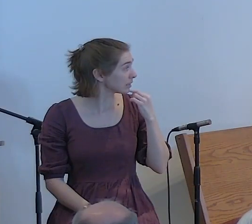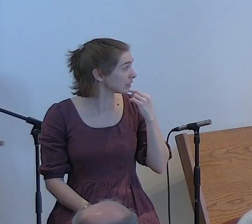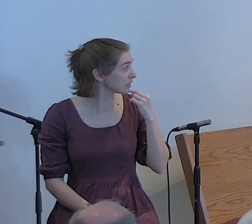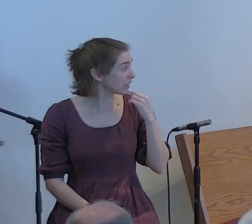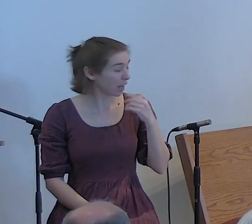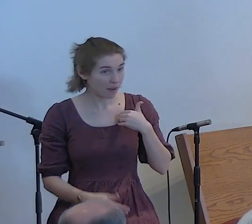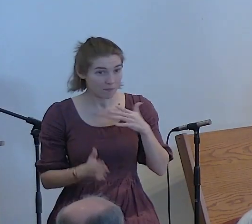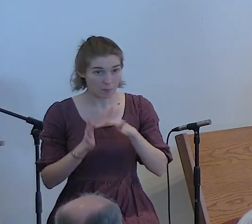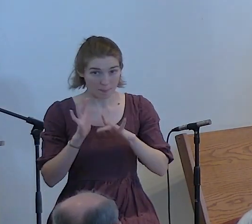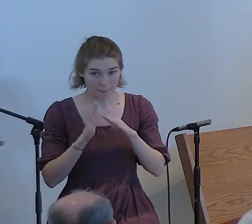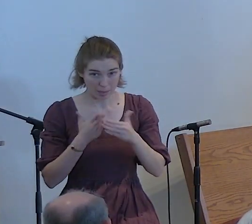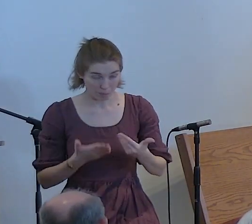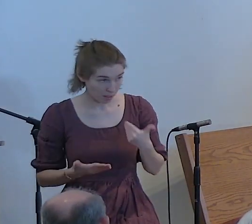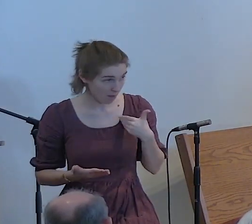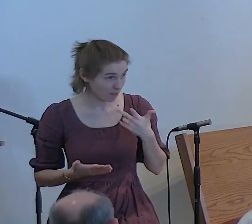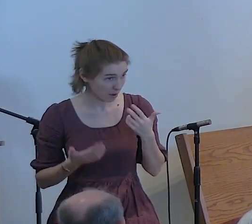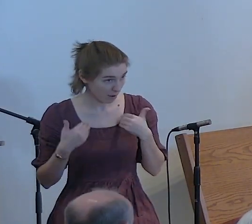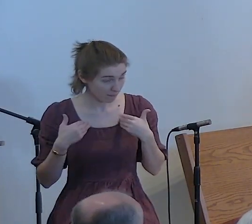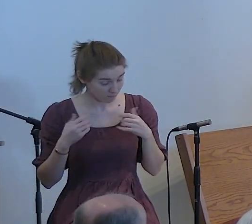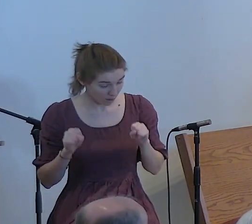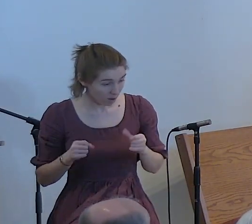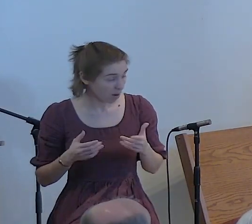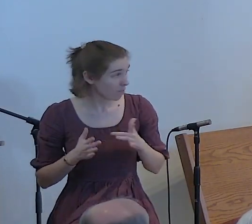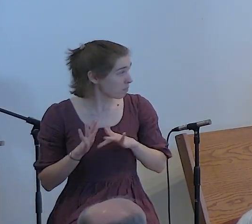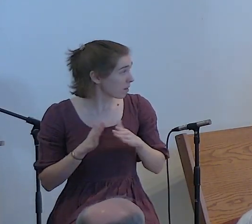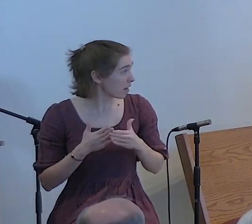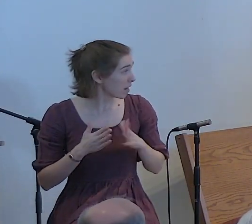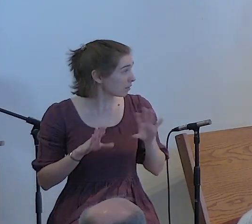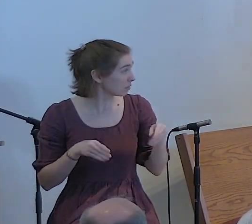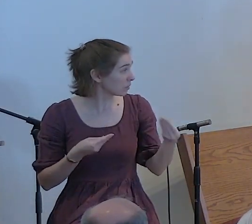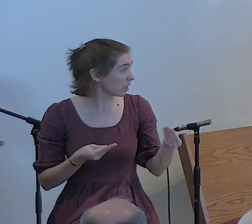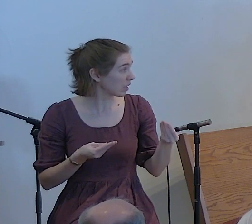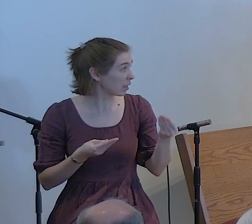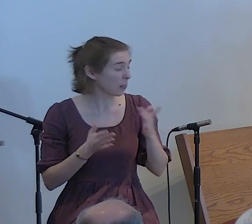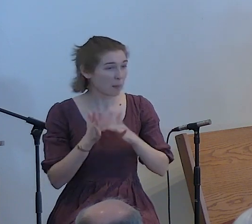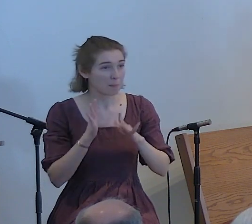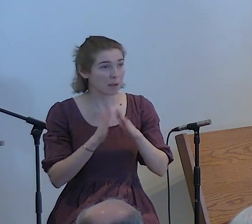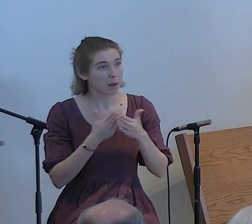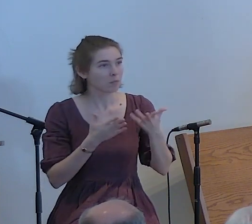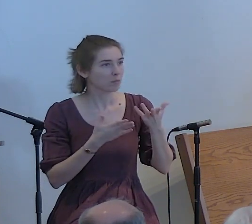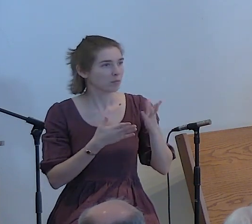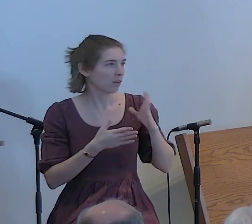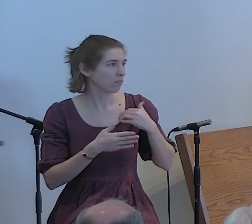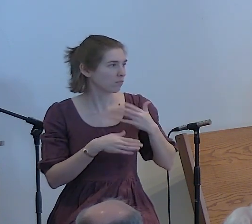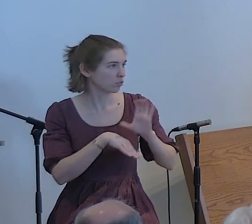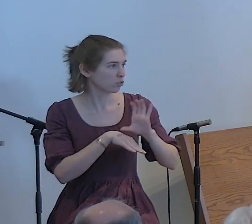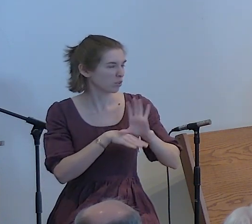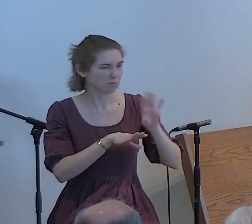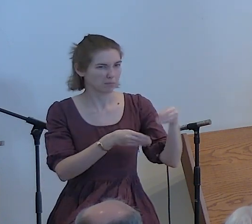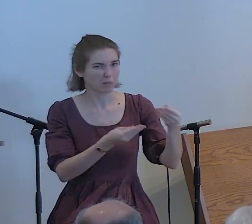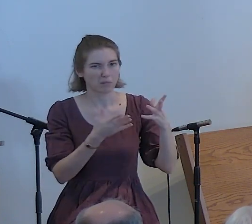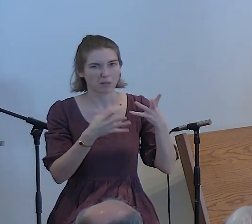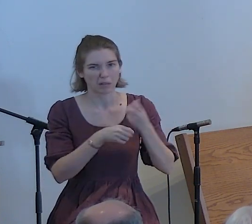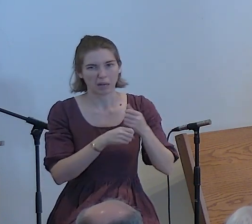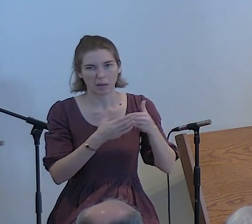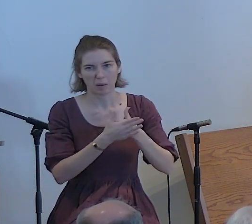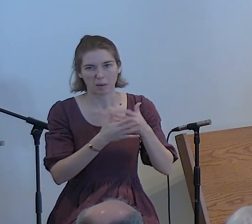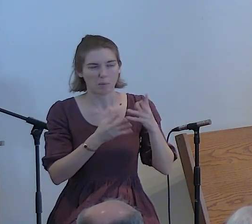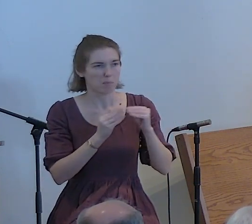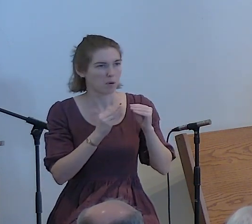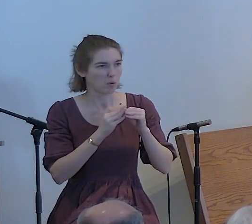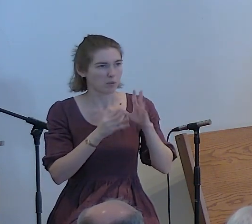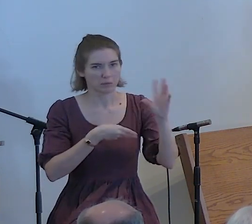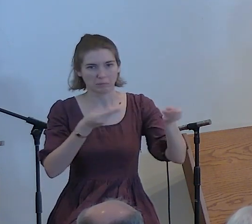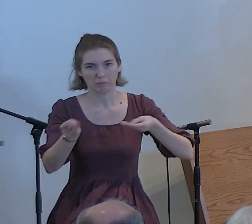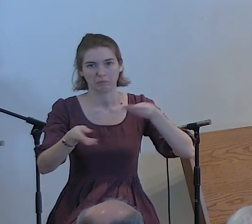"Do you have a Bible I could have?" And I gave him one of the Bibles that we have in our church that we need. We're getting more of. They're coming because we're giving them